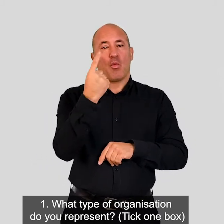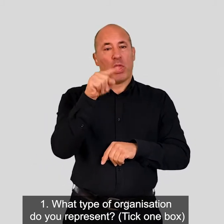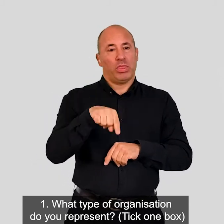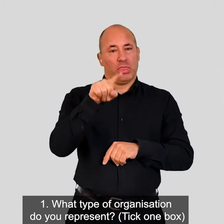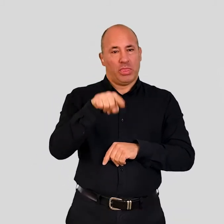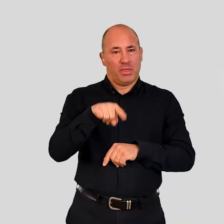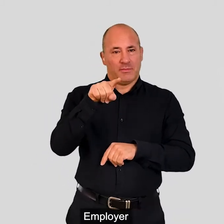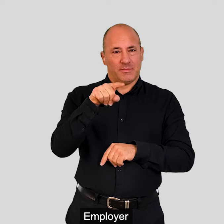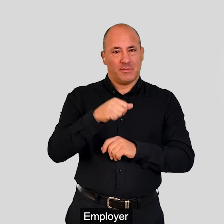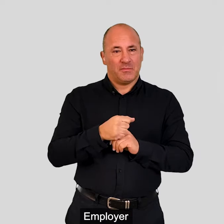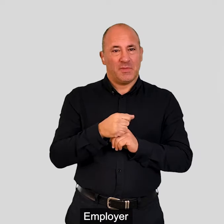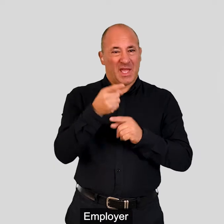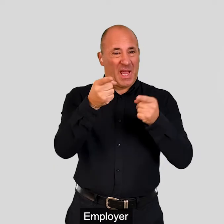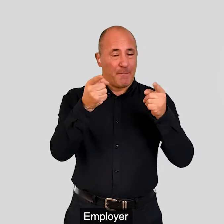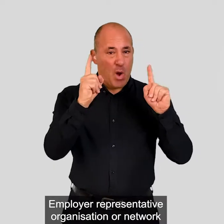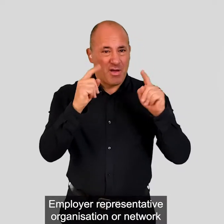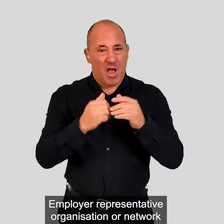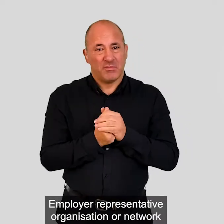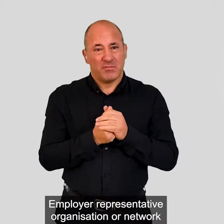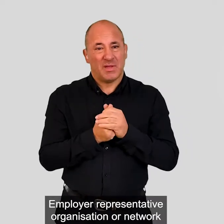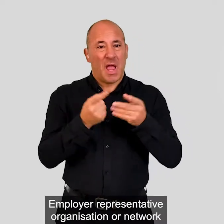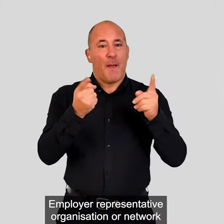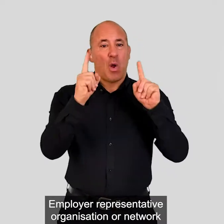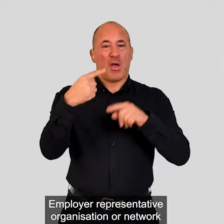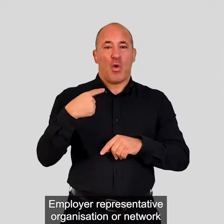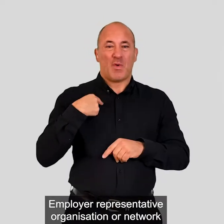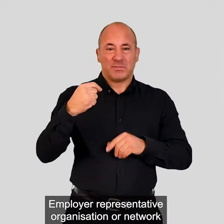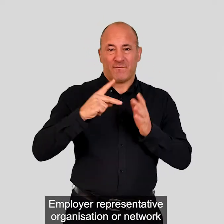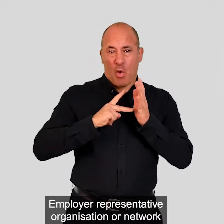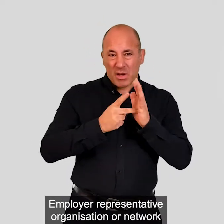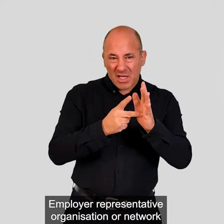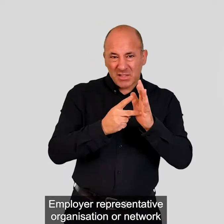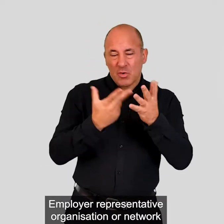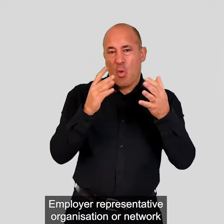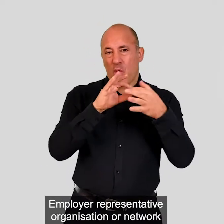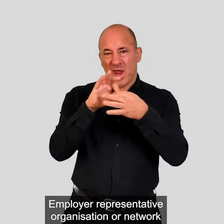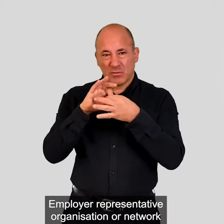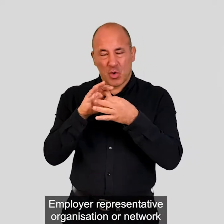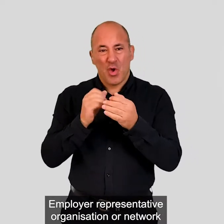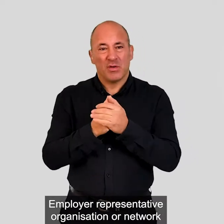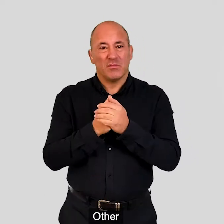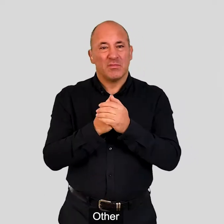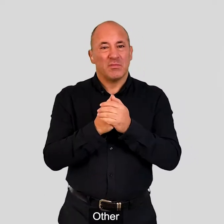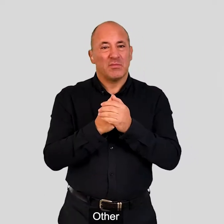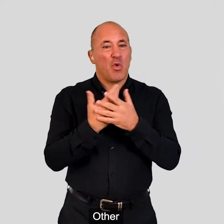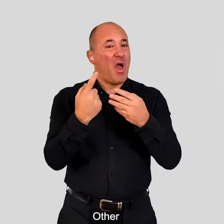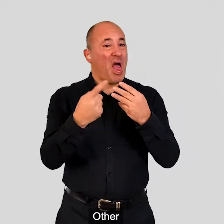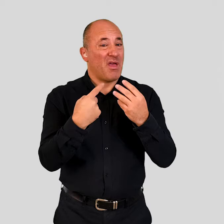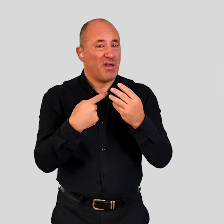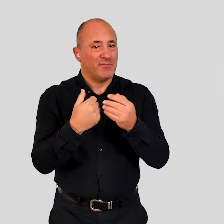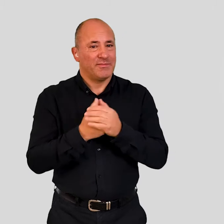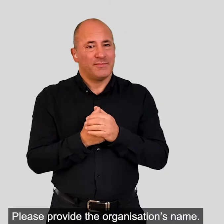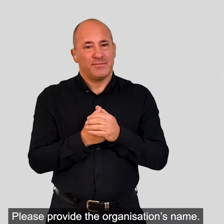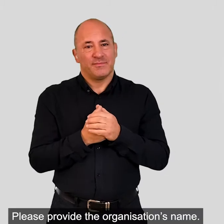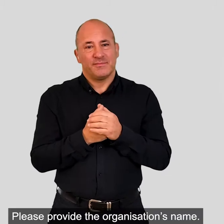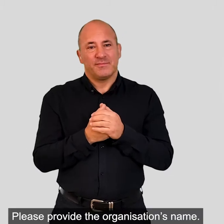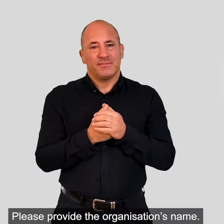box. Employer, employer representative organization or network, other. Please provide